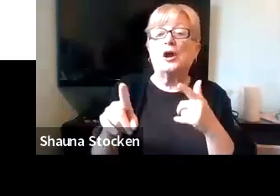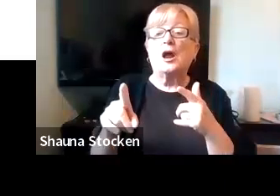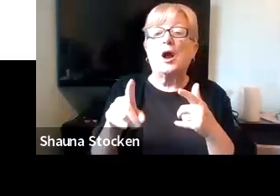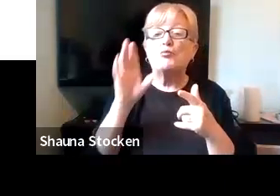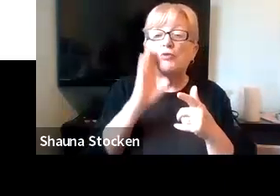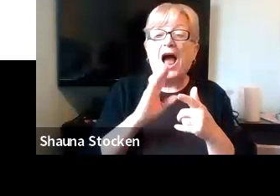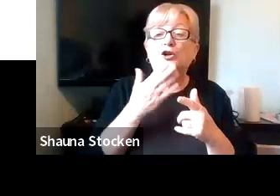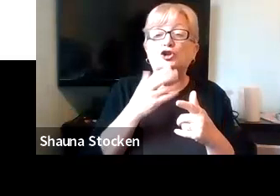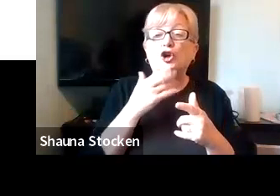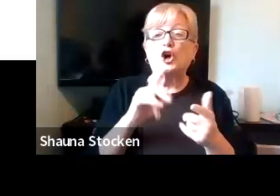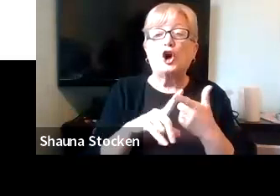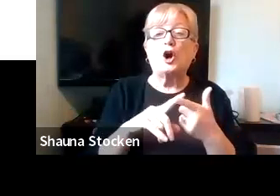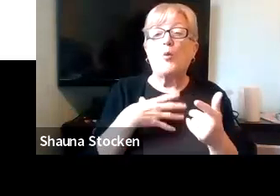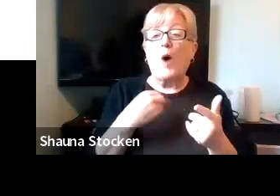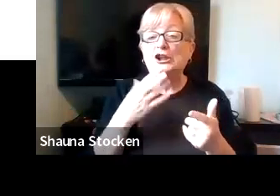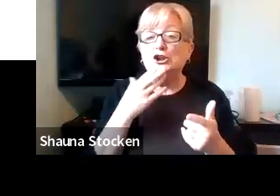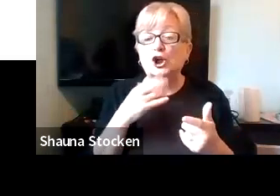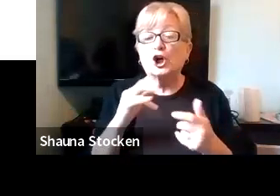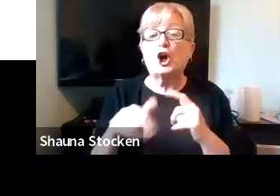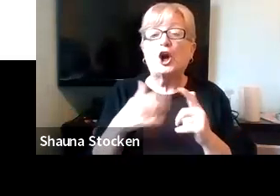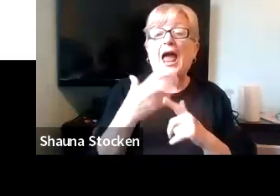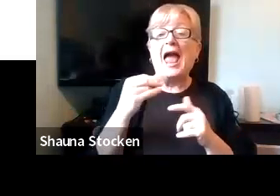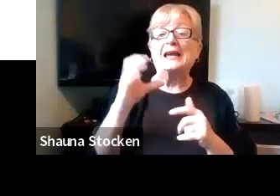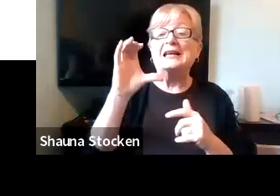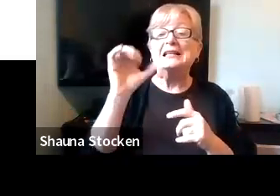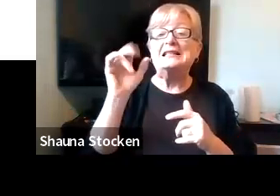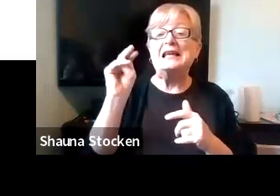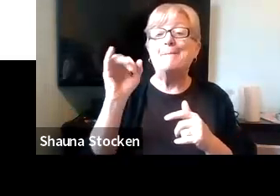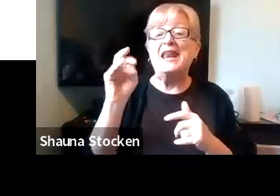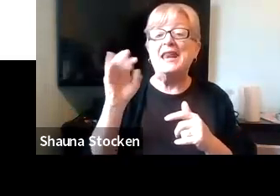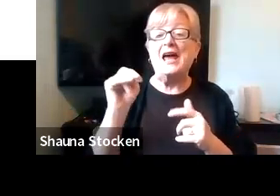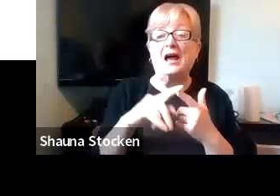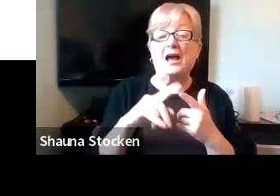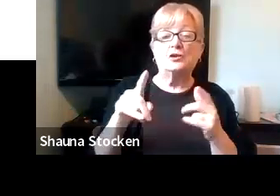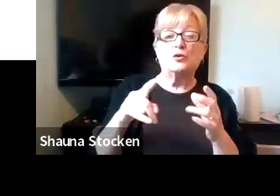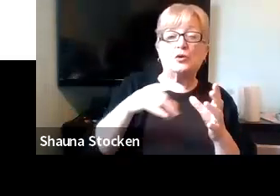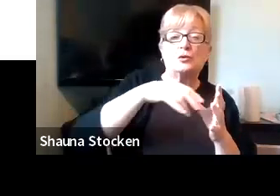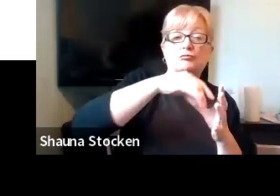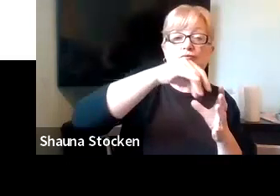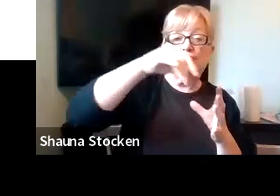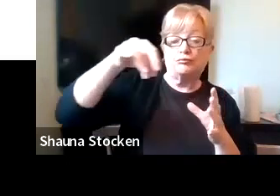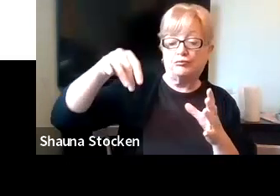simply sprinkle a layer on the apples.